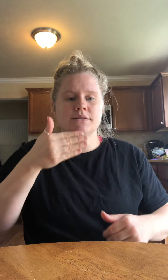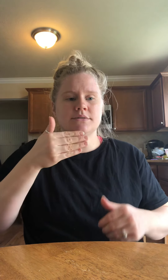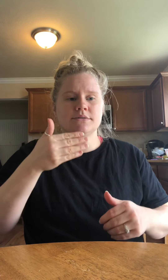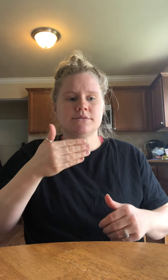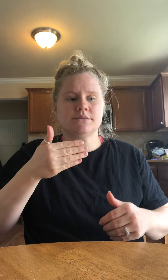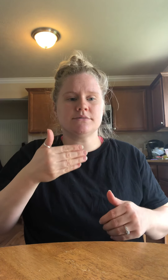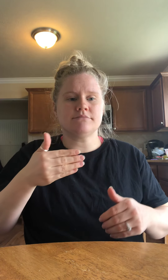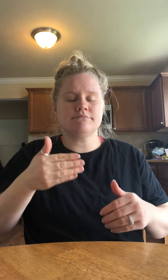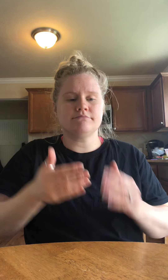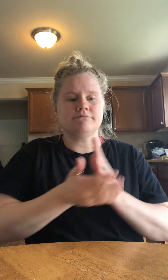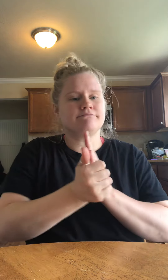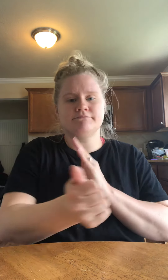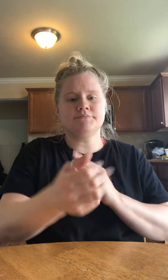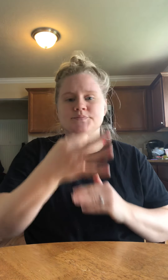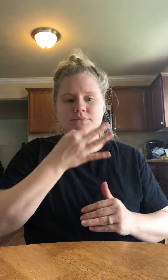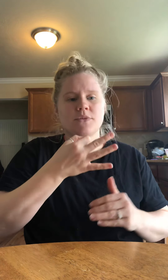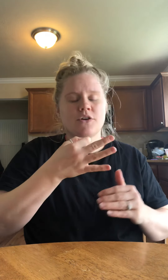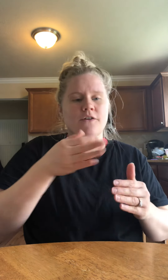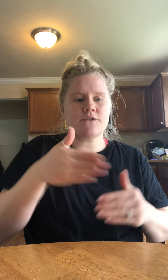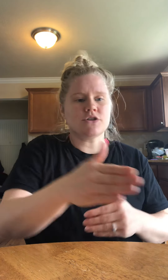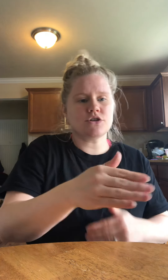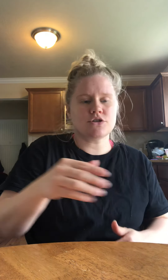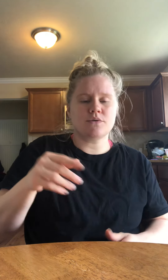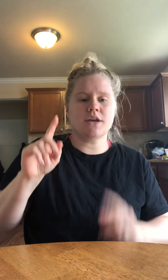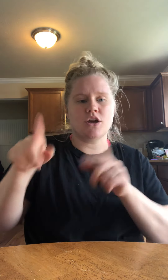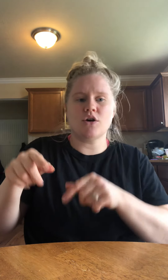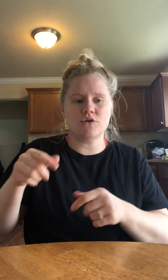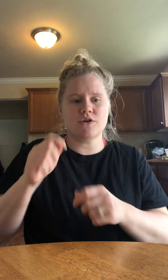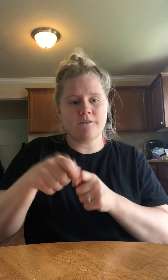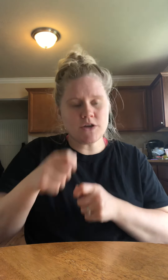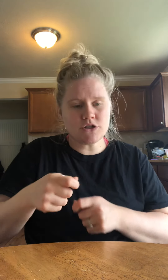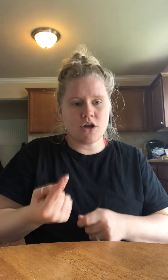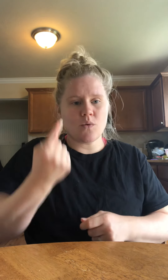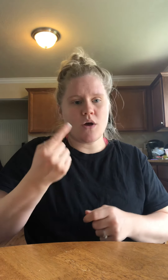one weekend. He comes back, he has 30 fish. Marty